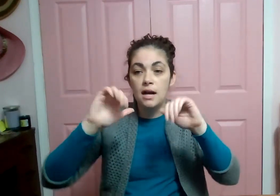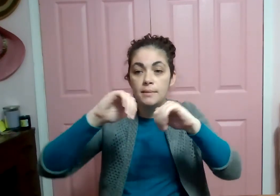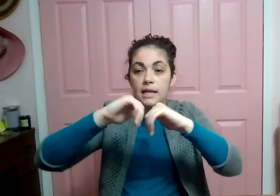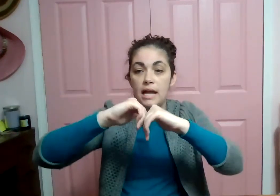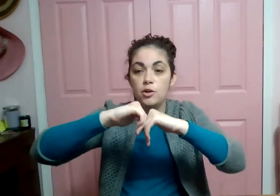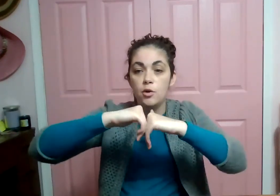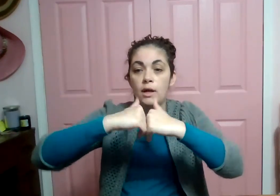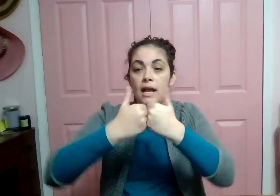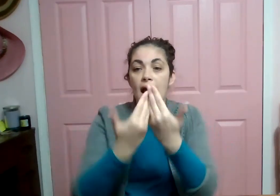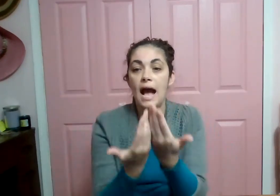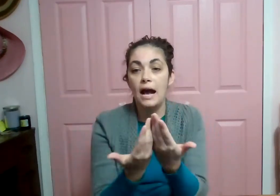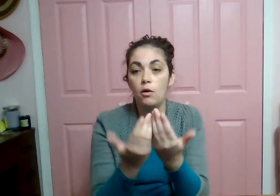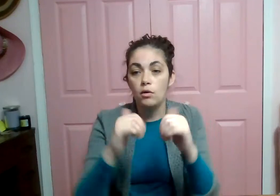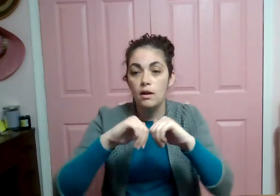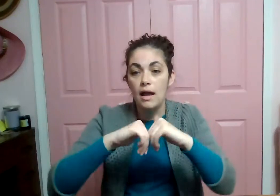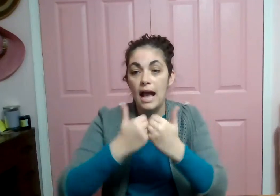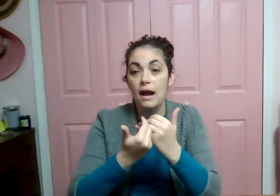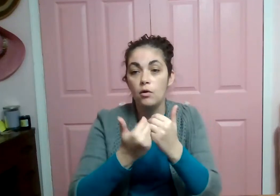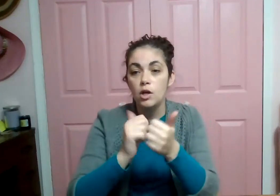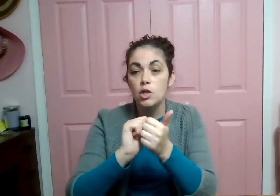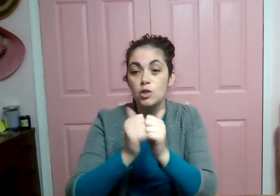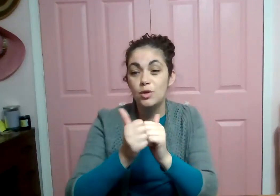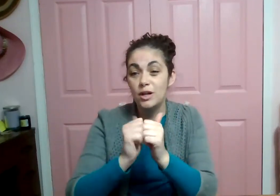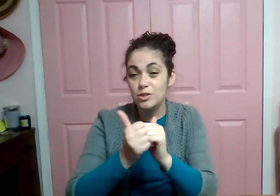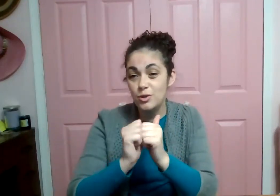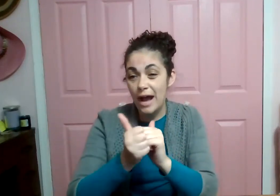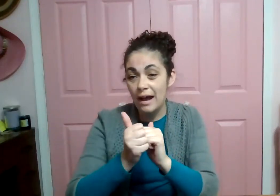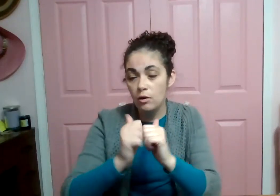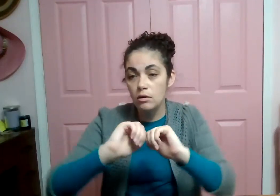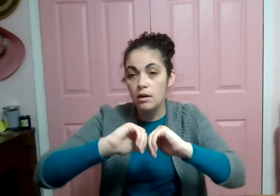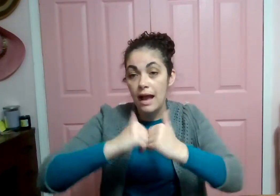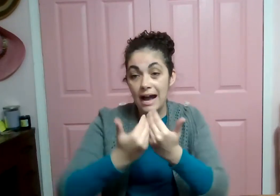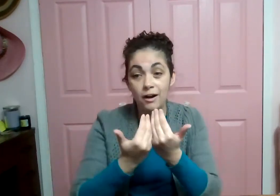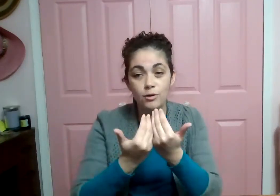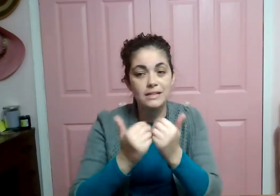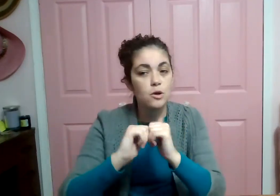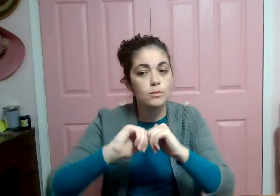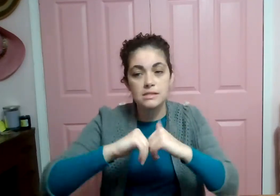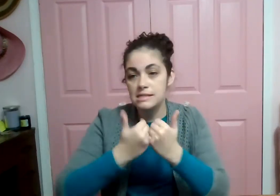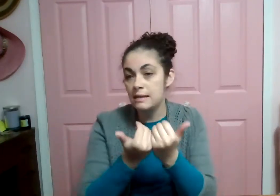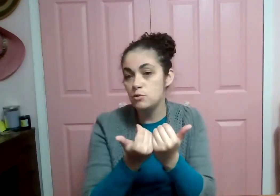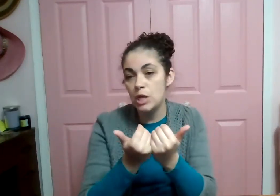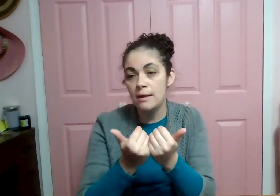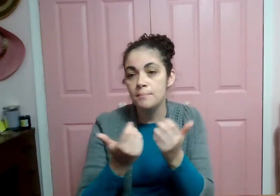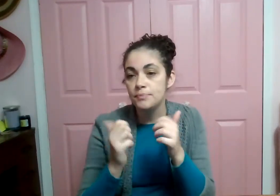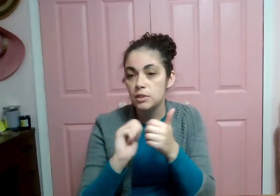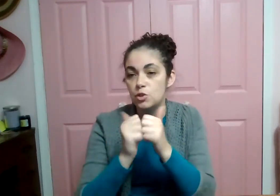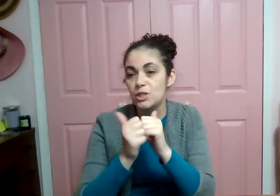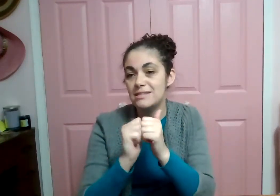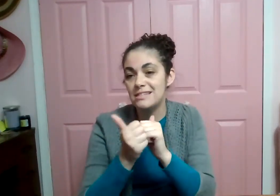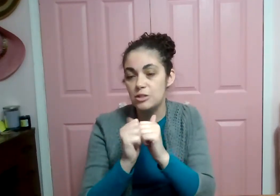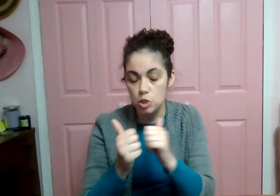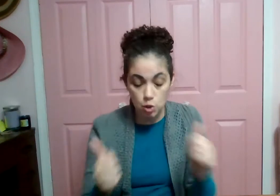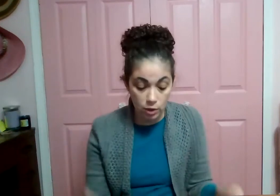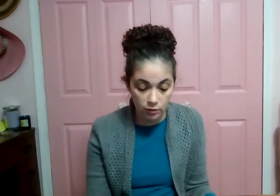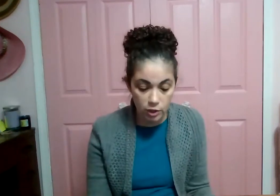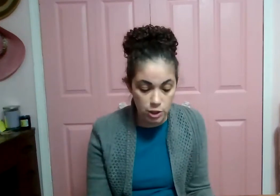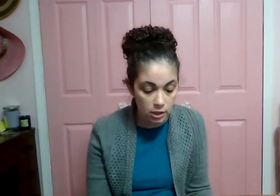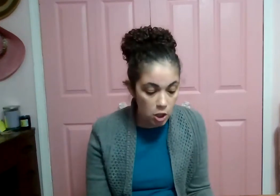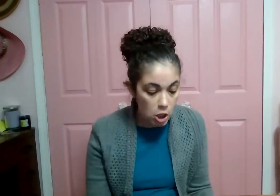non-dominant, and you're going how. You can also do how, it's almost the same shape, just this is the shorter version.